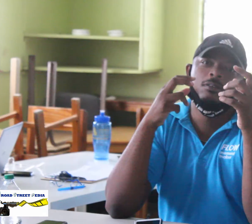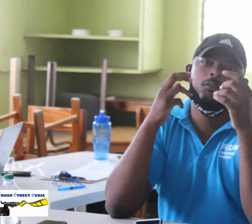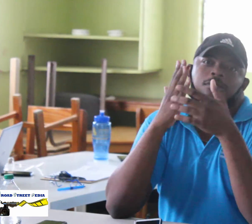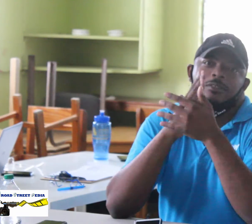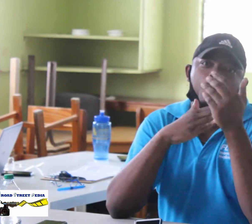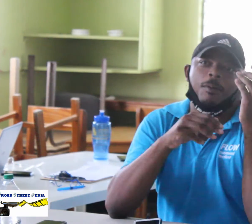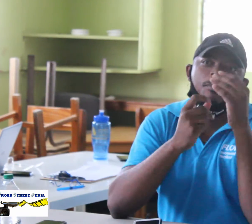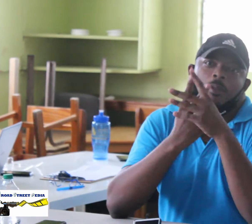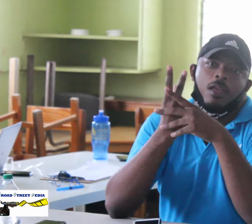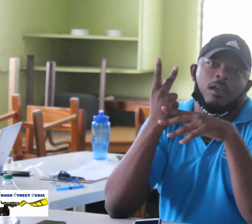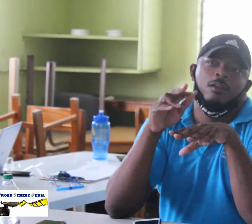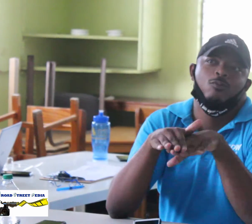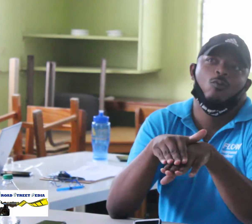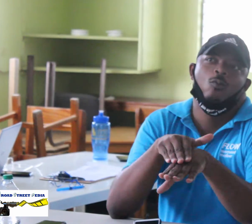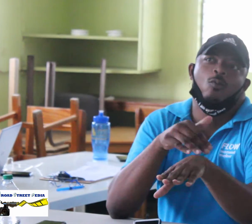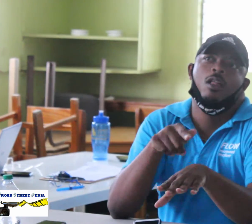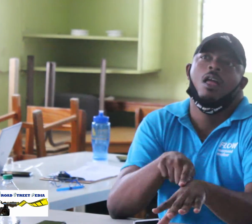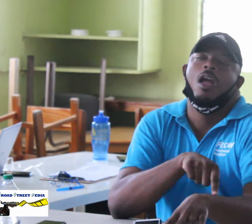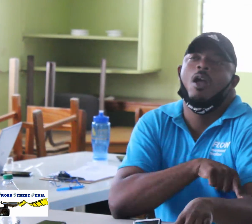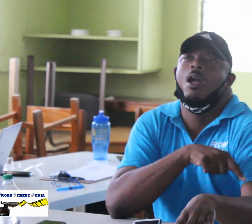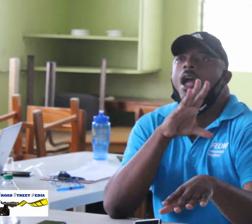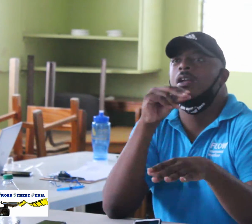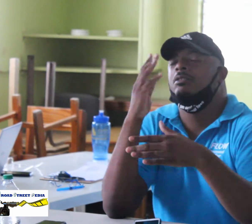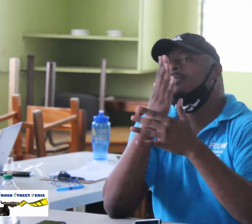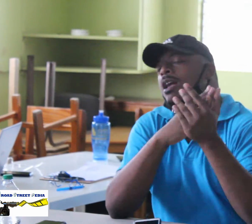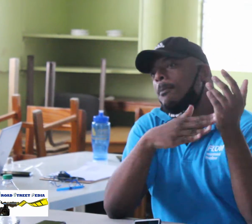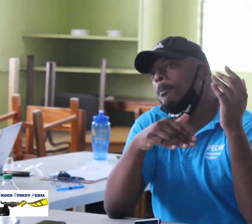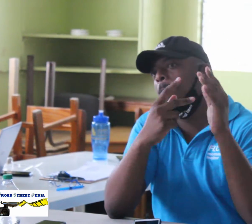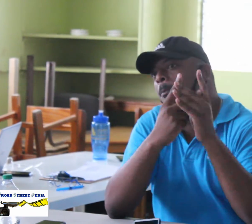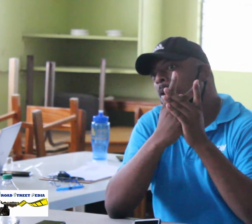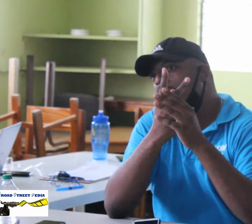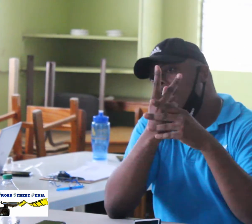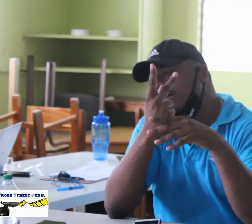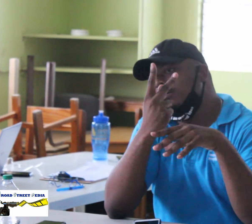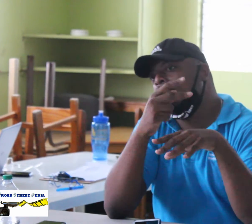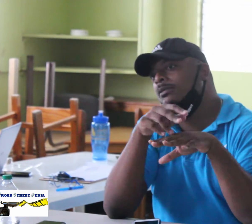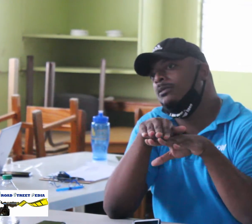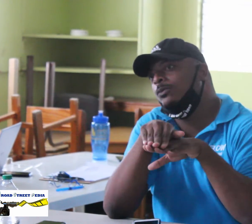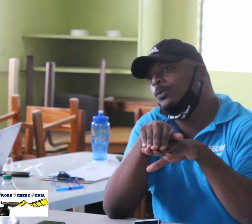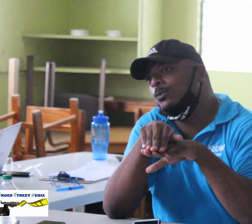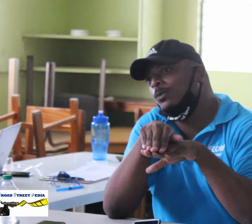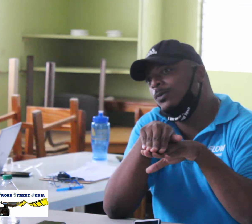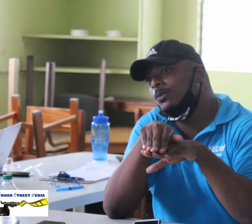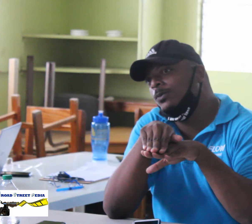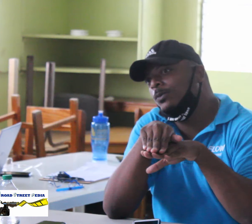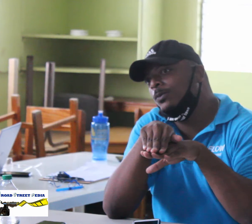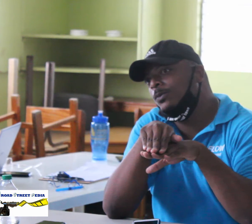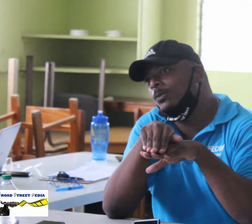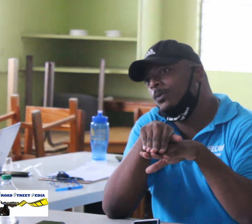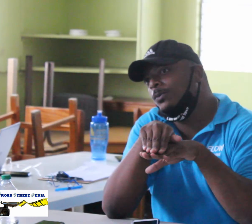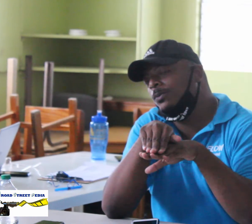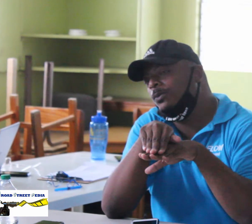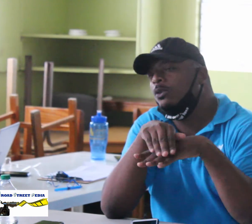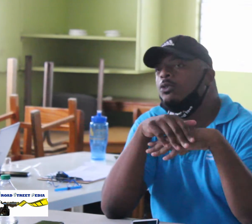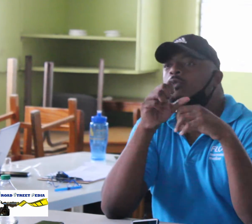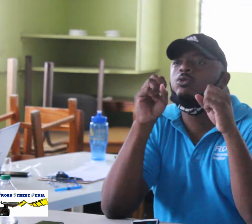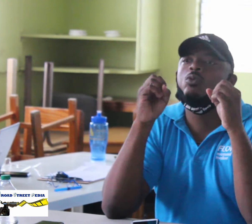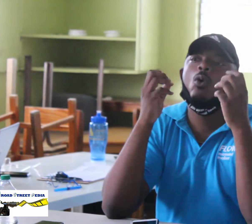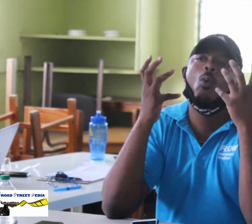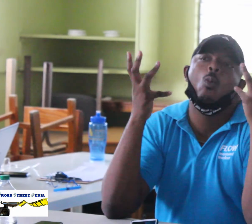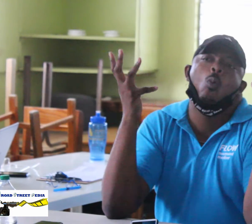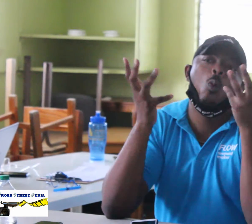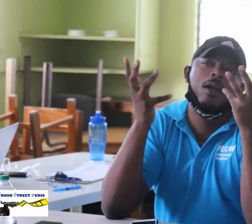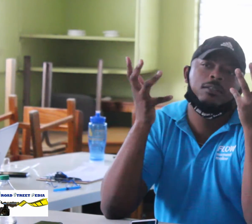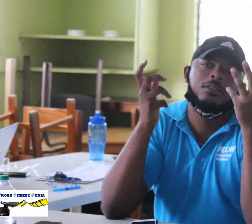And sometimes there's a struggle with people. Sometimes you say maybe it's taking too long and the process seems to be pretty